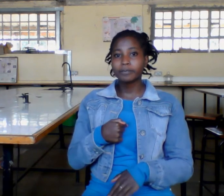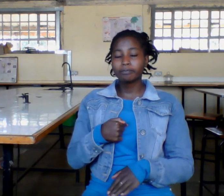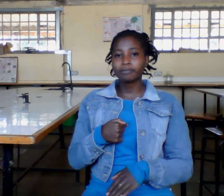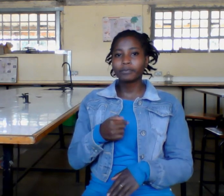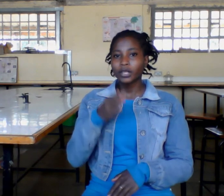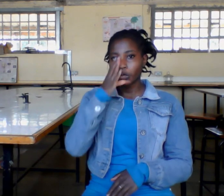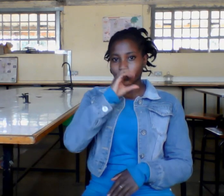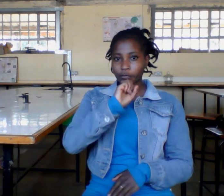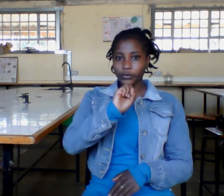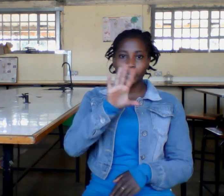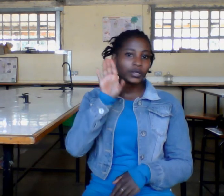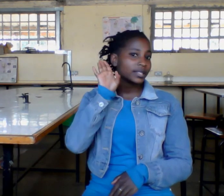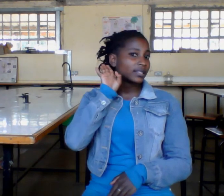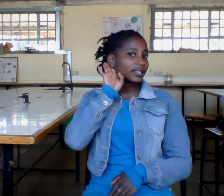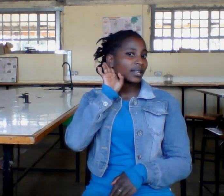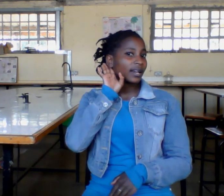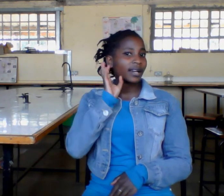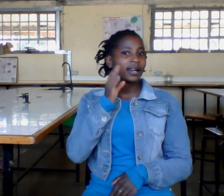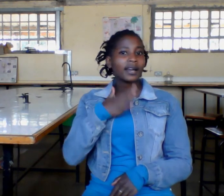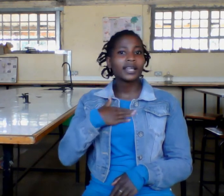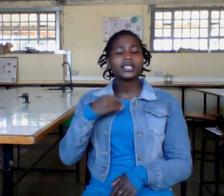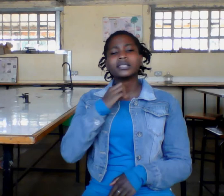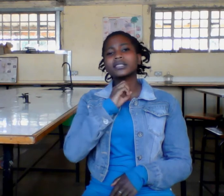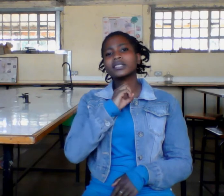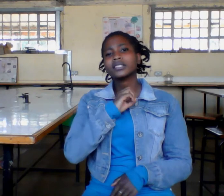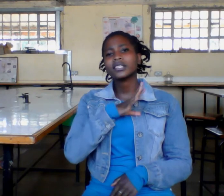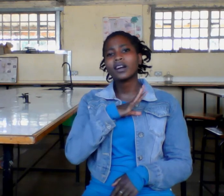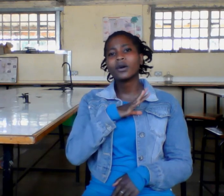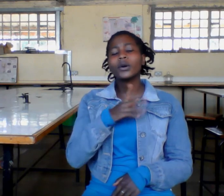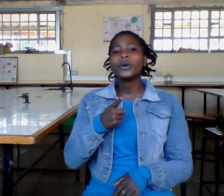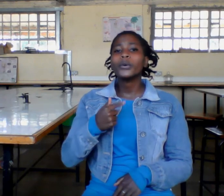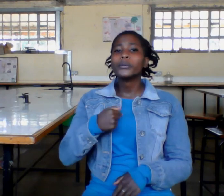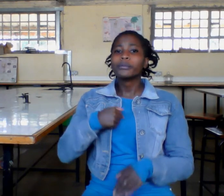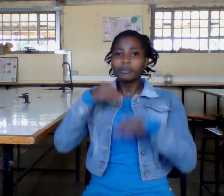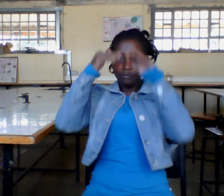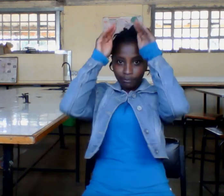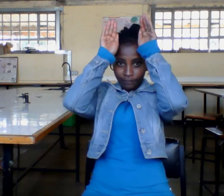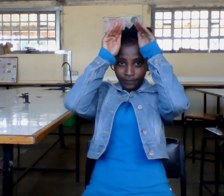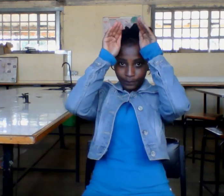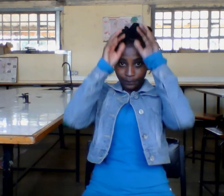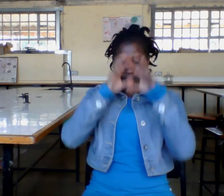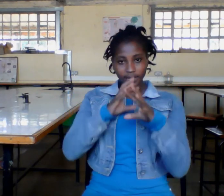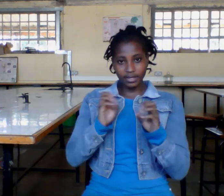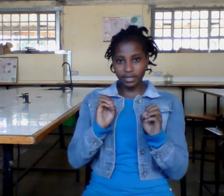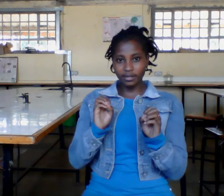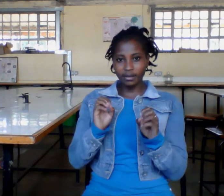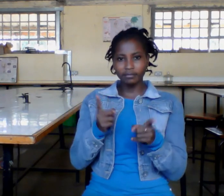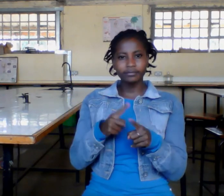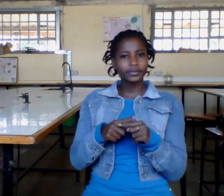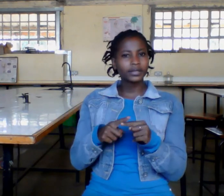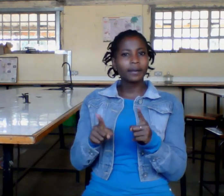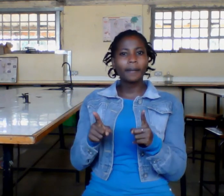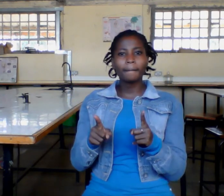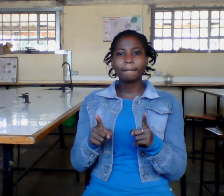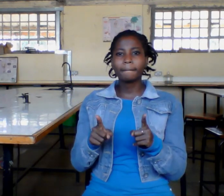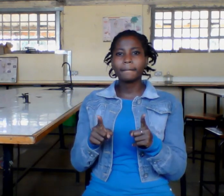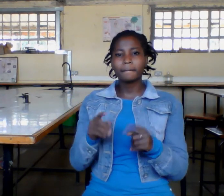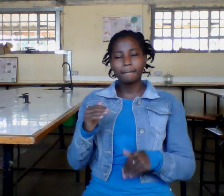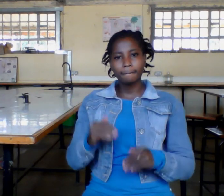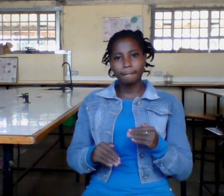on going. Hyena knew how much clever the rabbit was. The fox cried out, but hyena still didn't care.